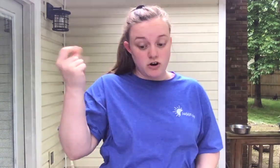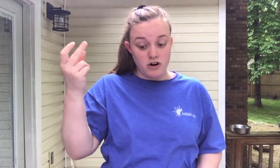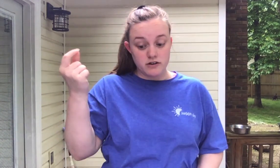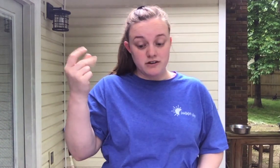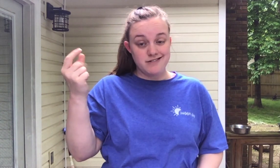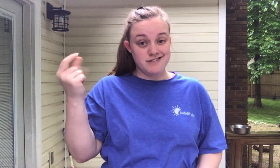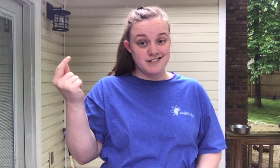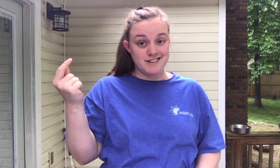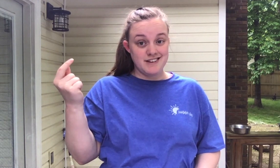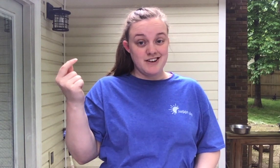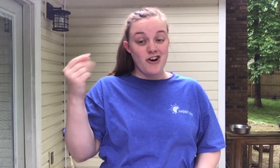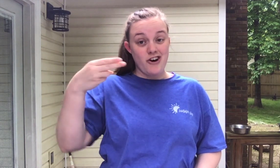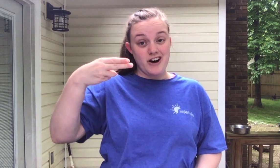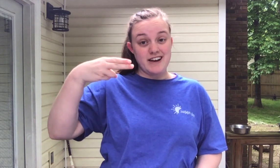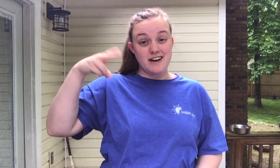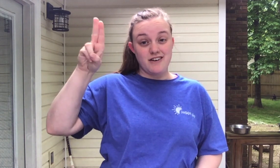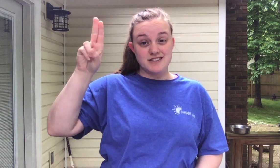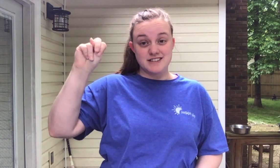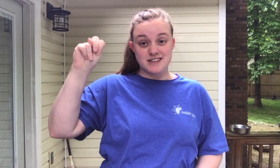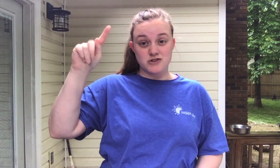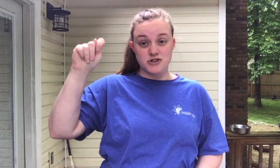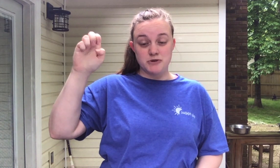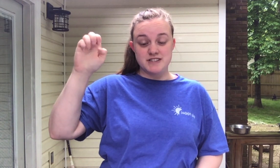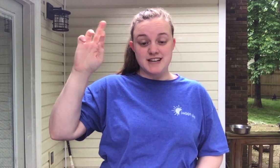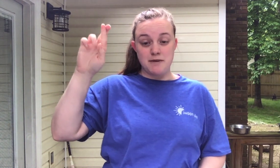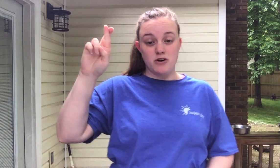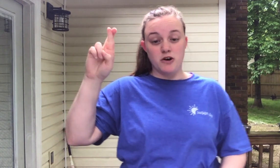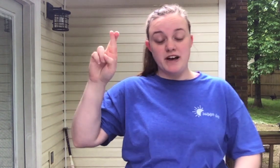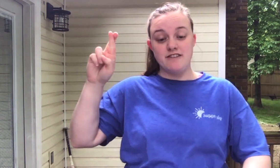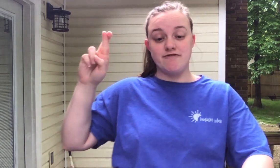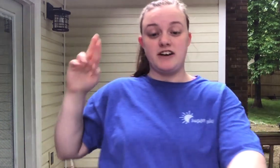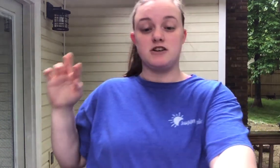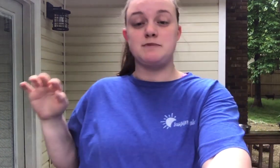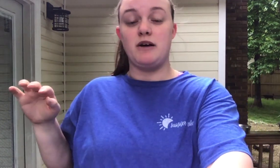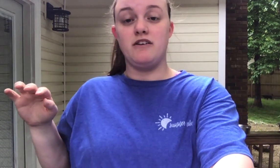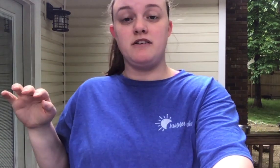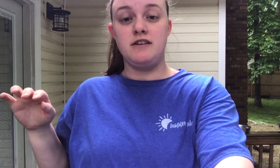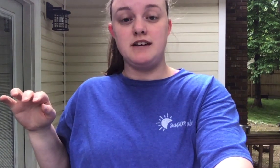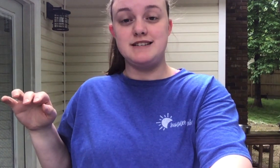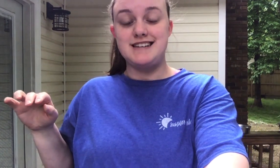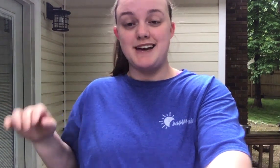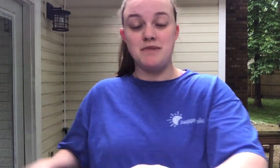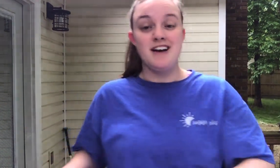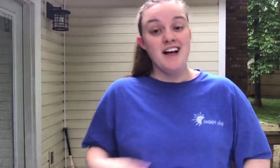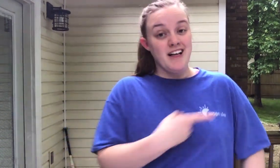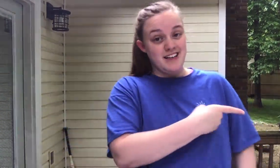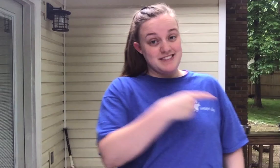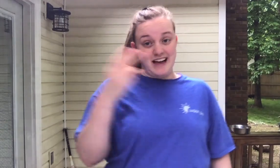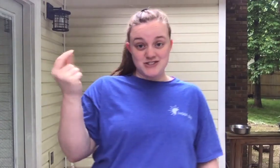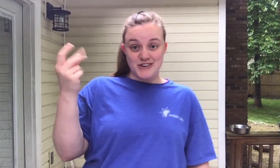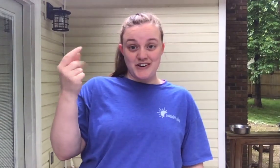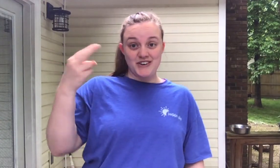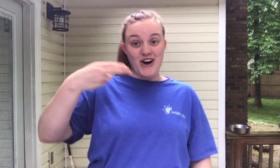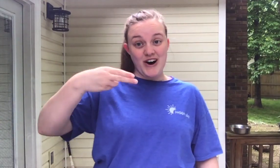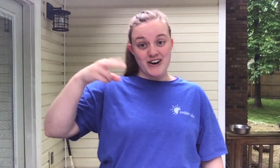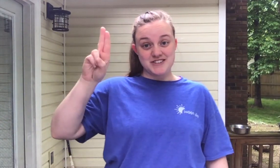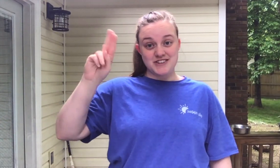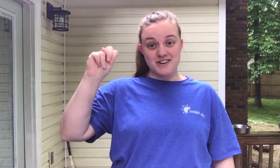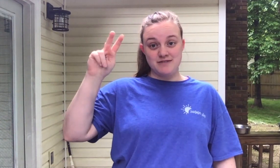dog, and since I told you his name, I'll go ahead and finger spell his name. That dog, Hunter,